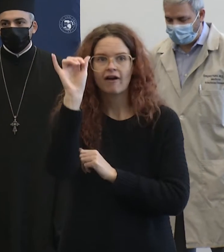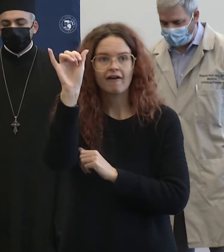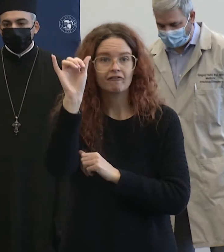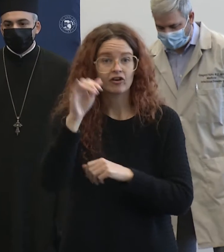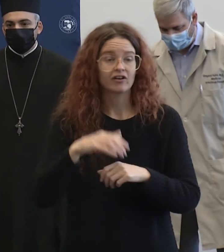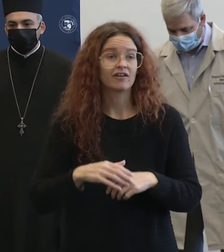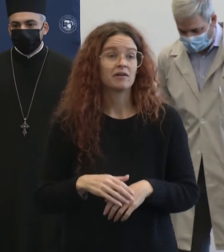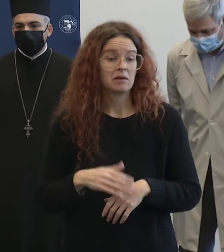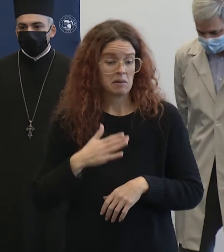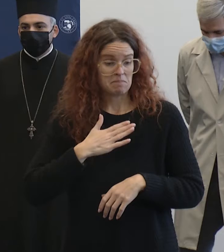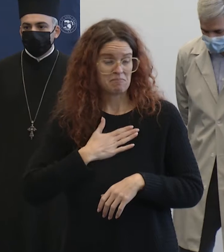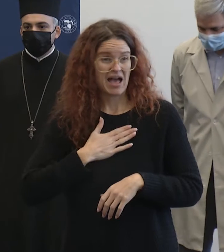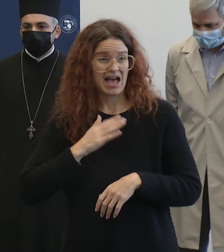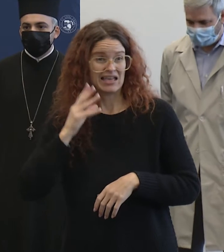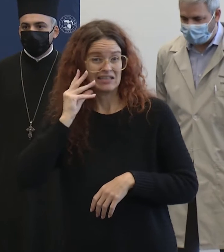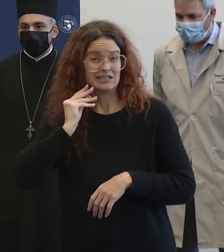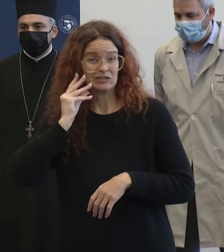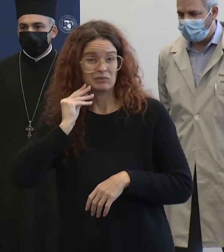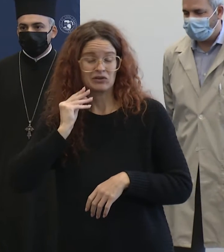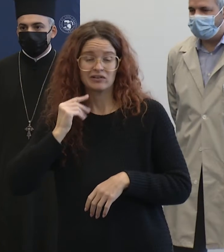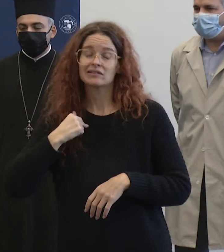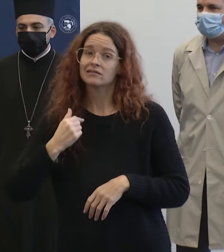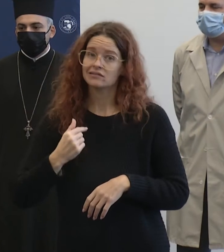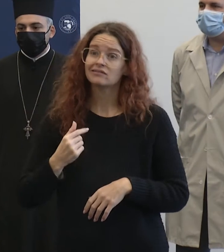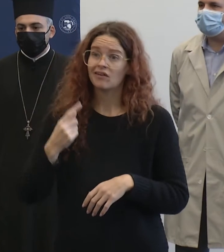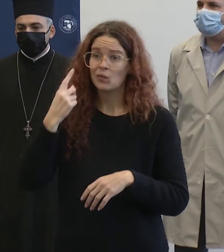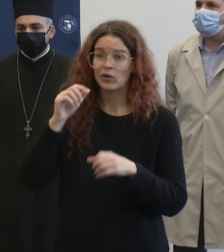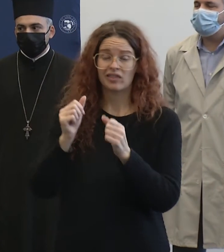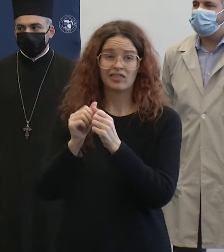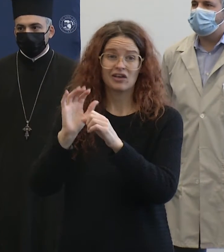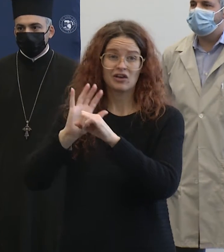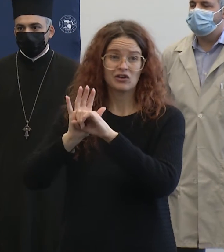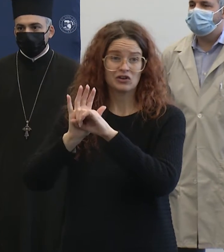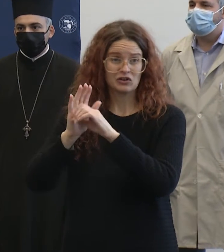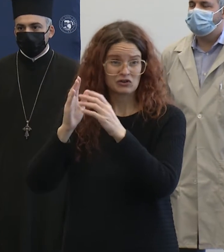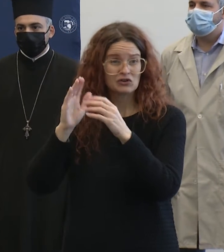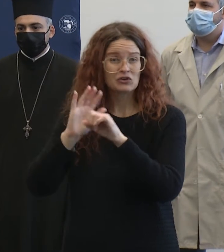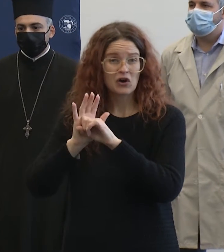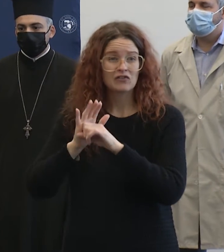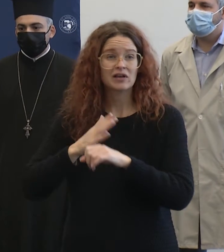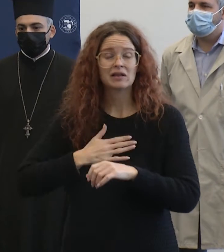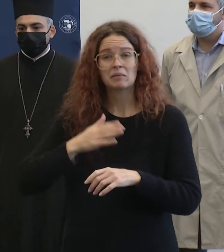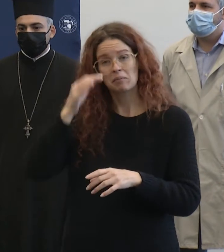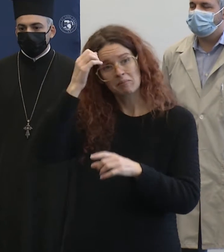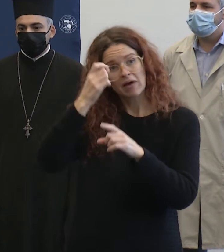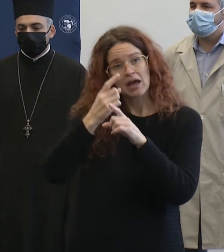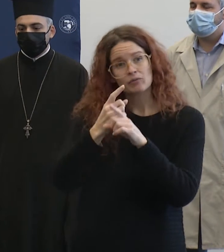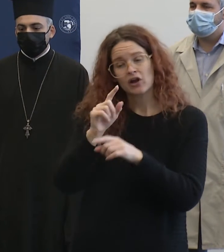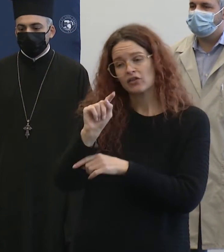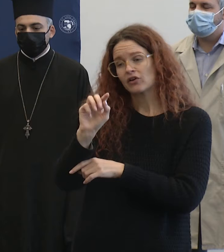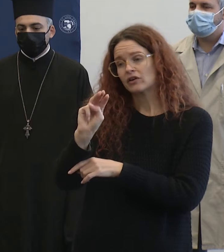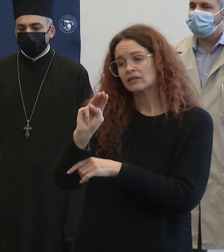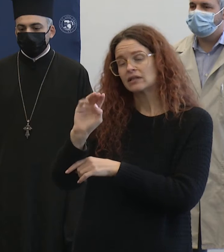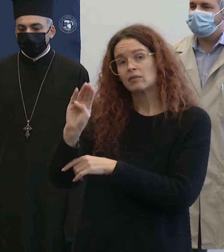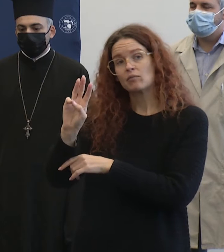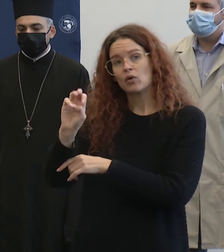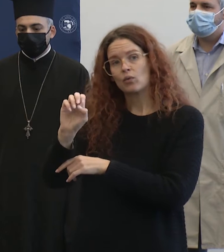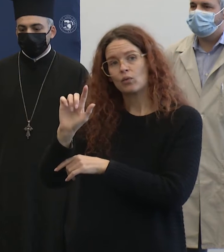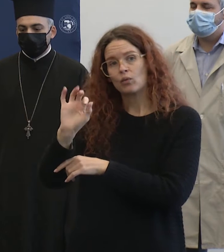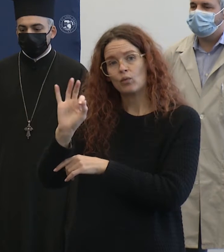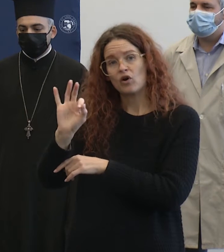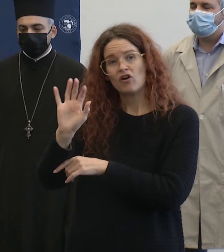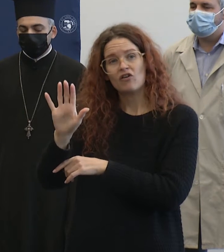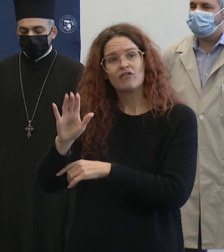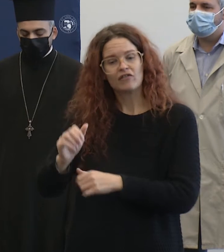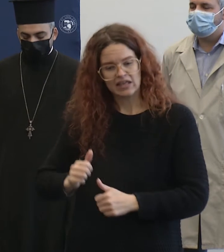know firsthand the darkness of COVID. My brother Tim Wolf's precious light was